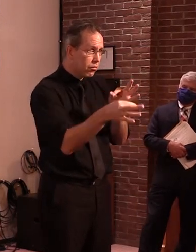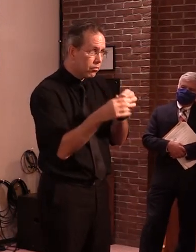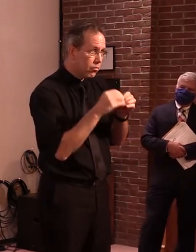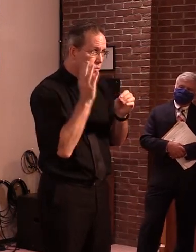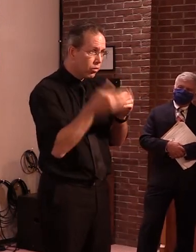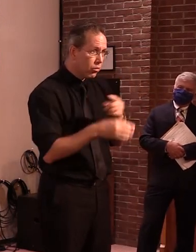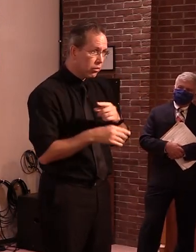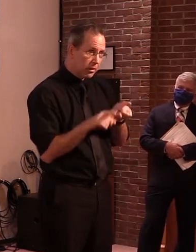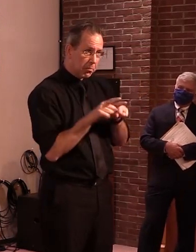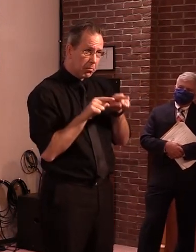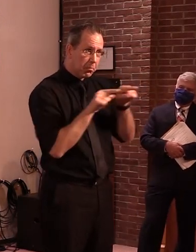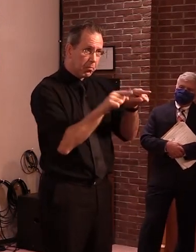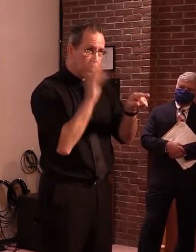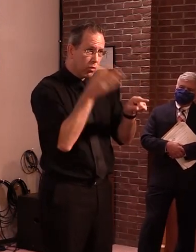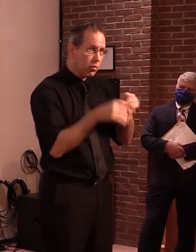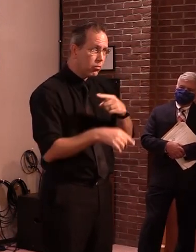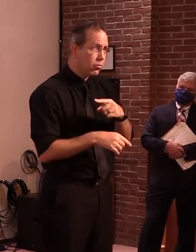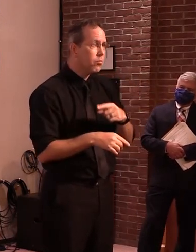before,